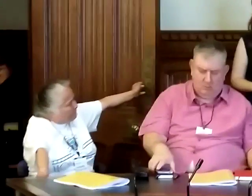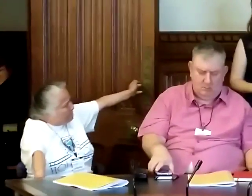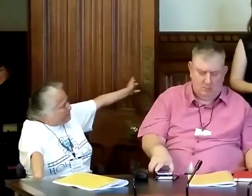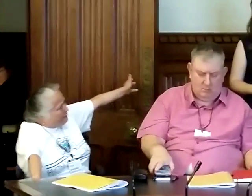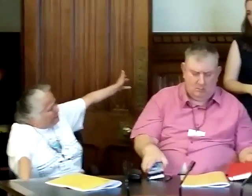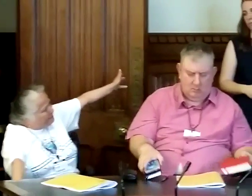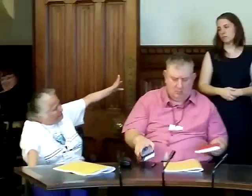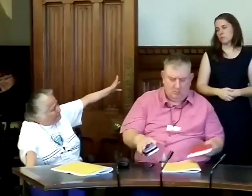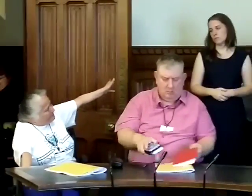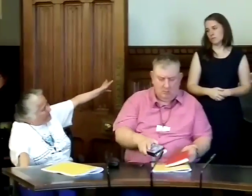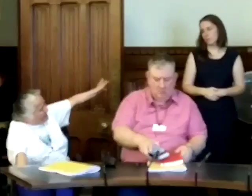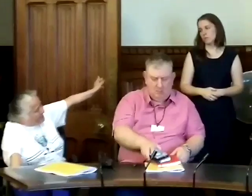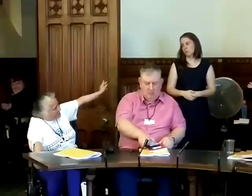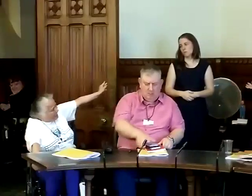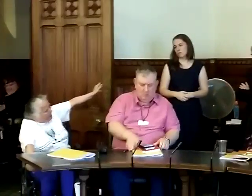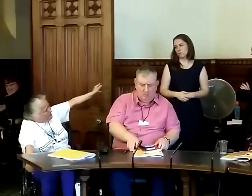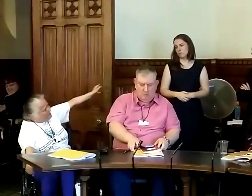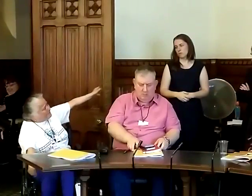Yes.